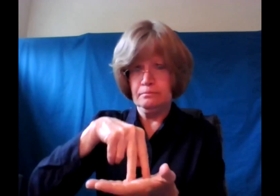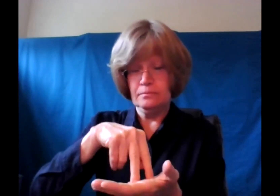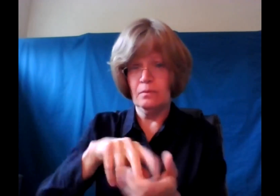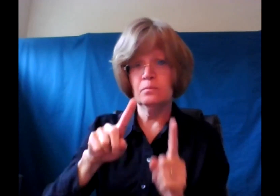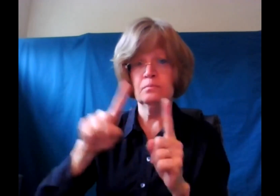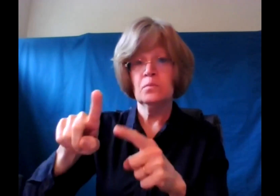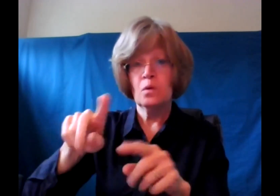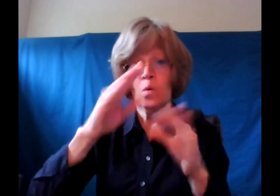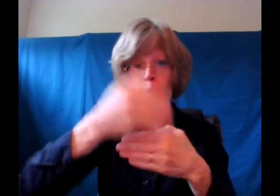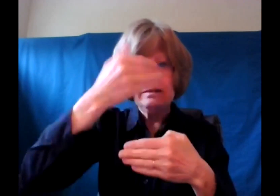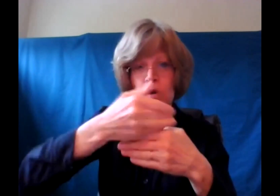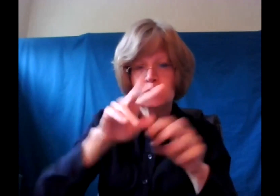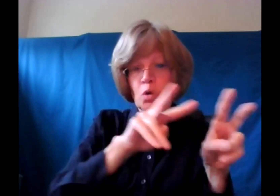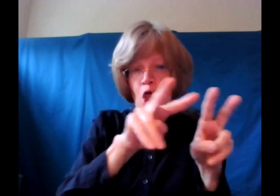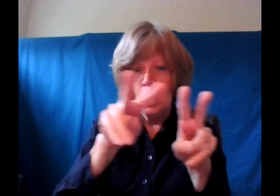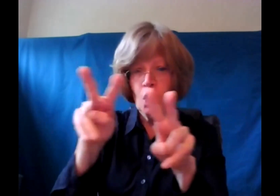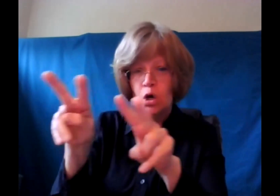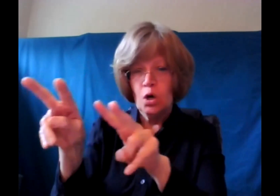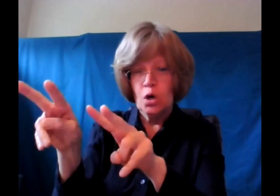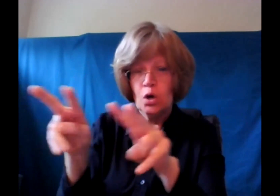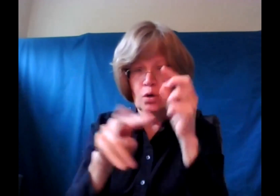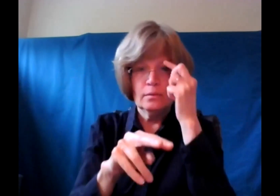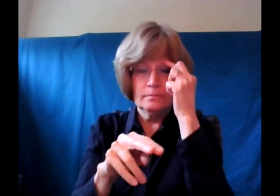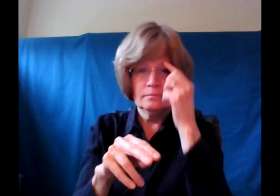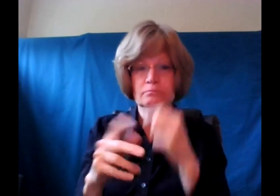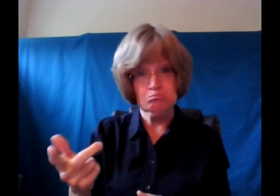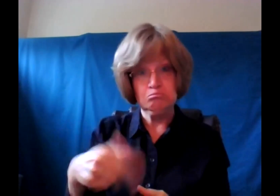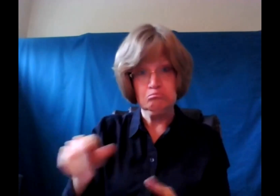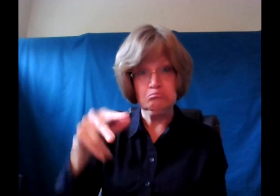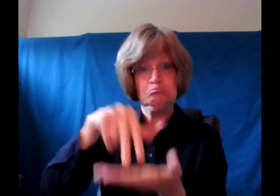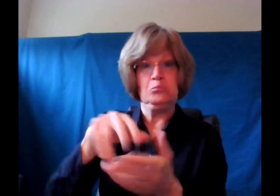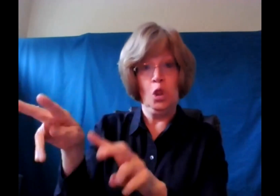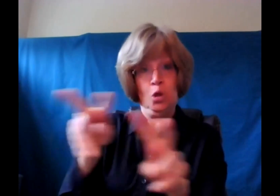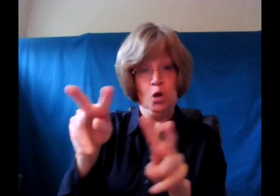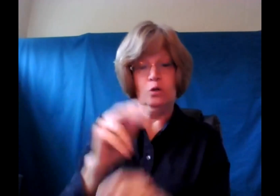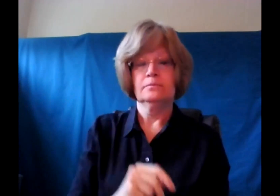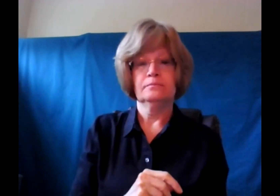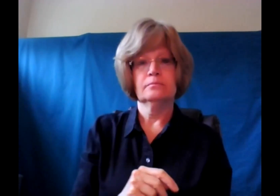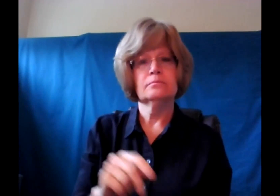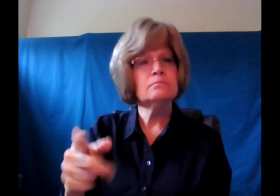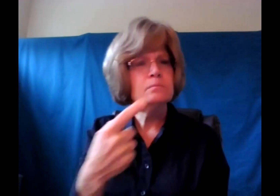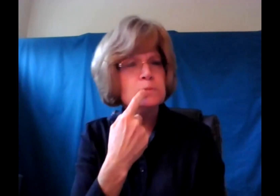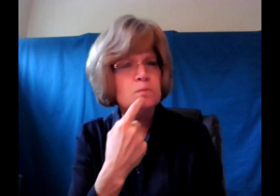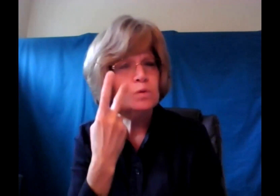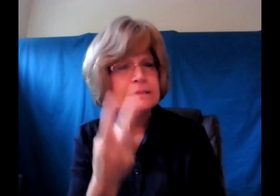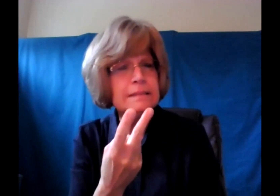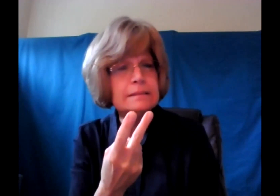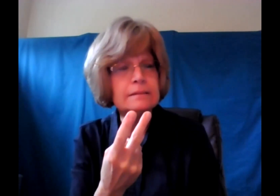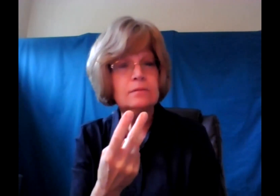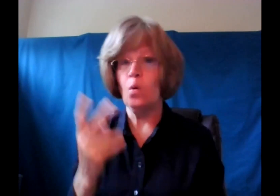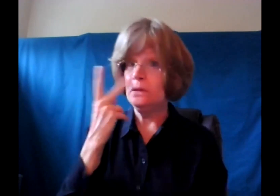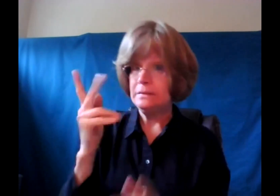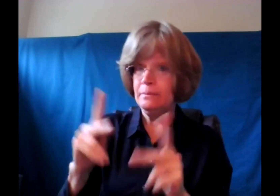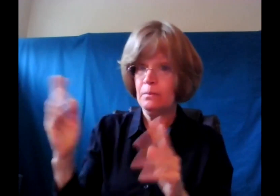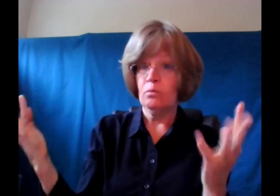moment and look out the windows? So they got up, they looked. I said, what do you see? Well, we just see people walking